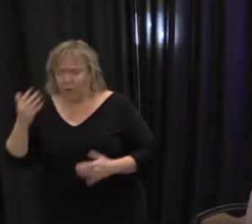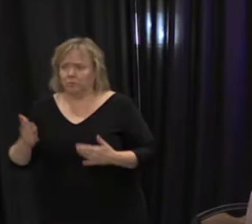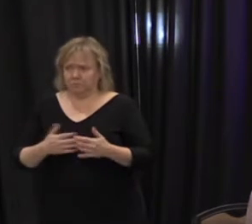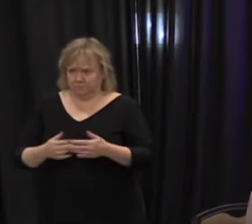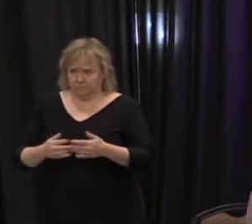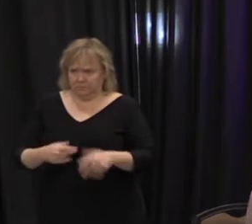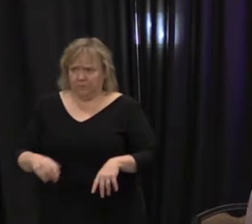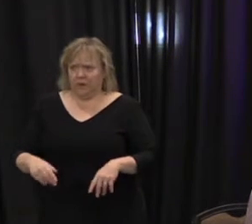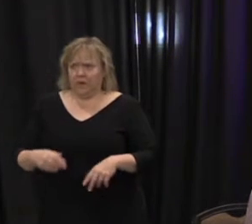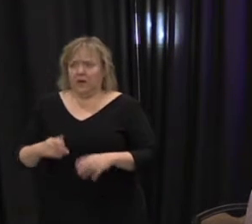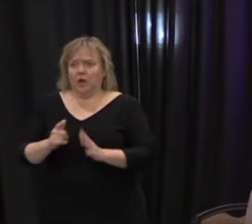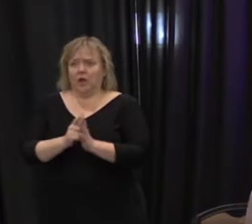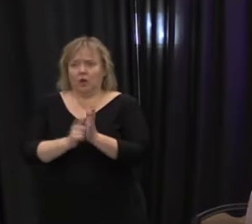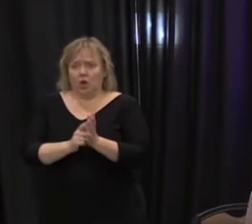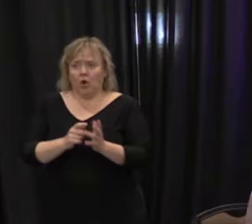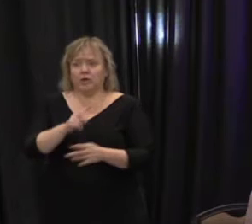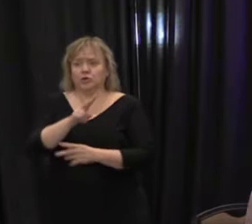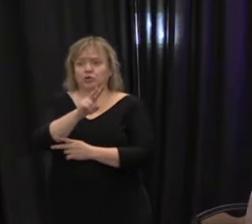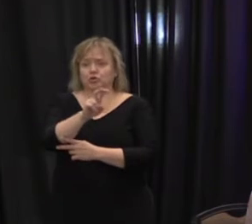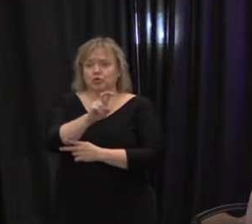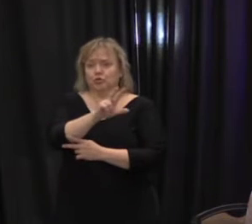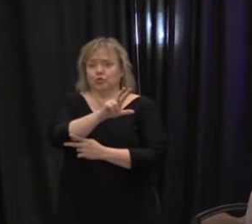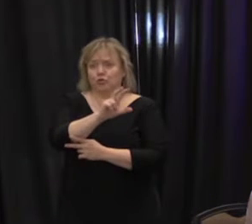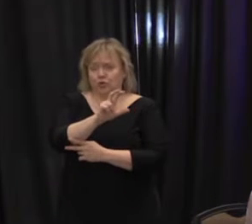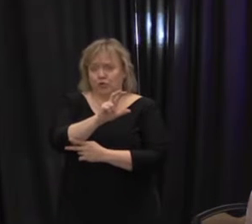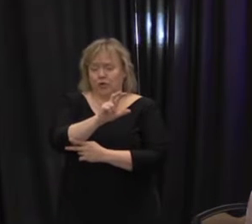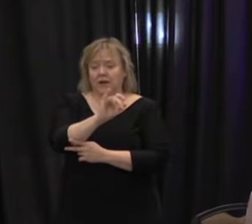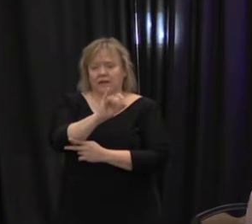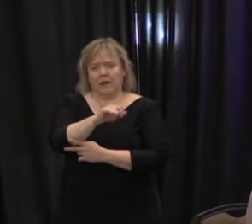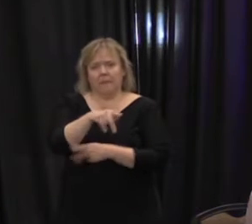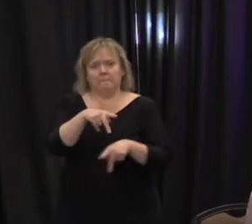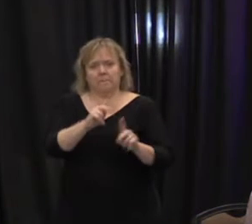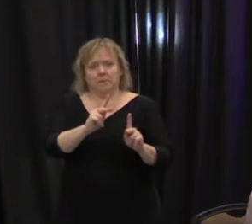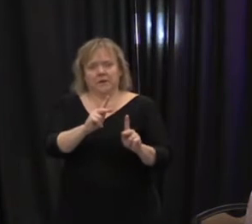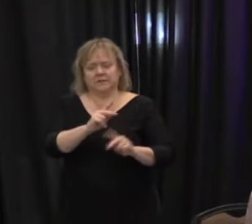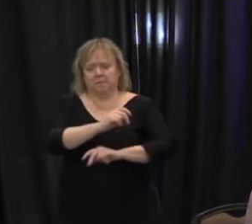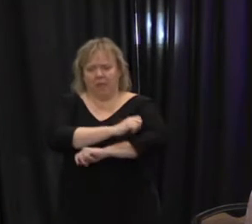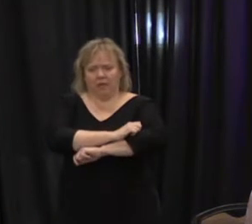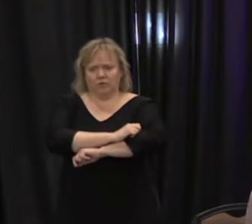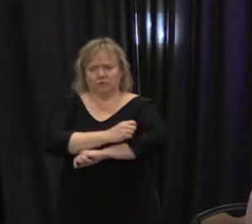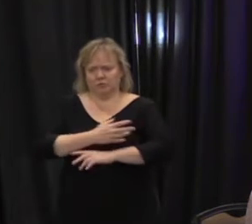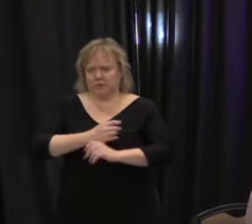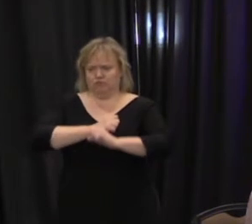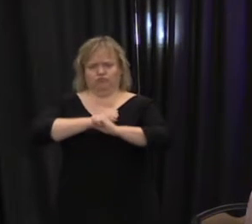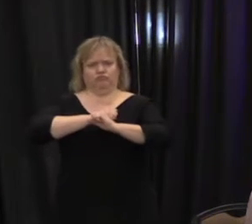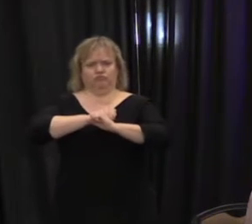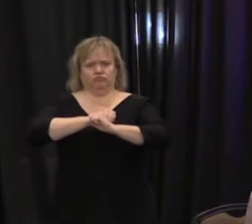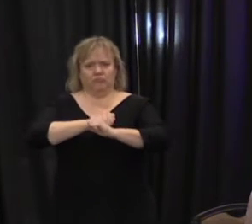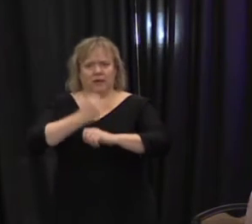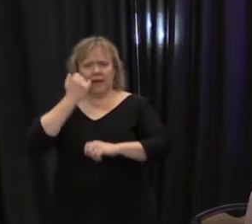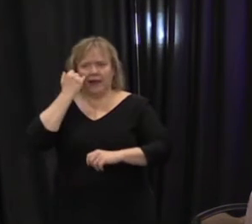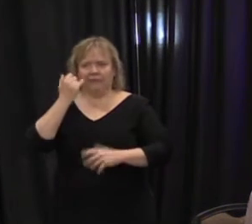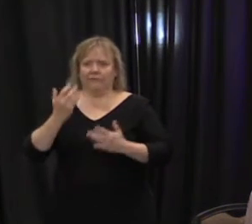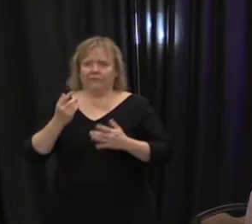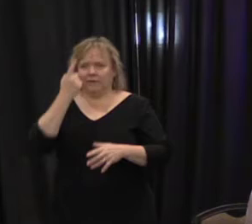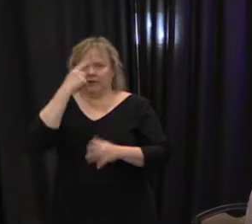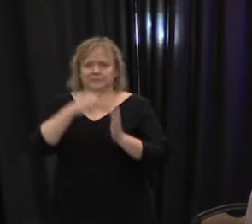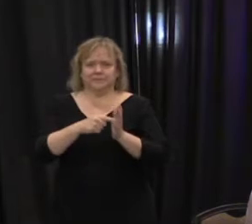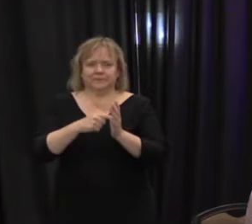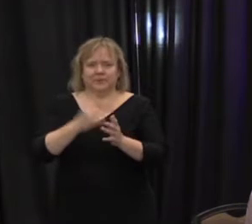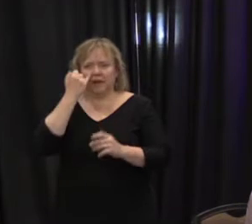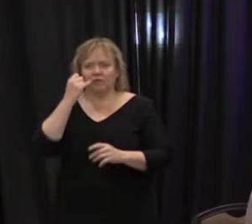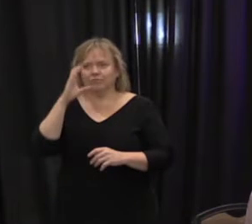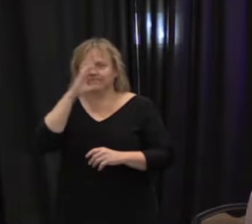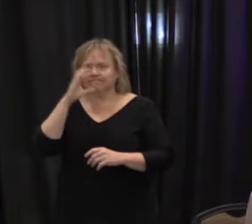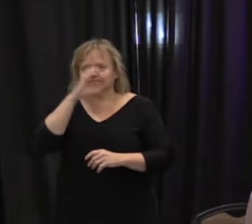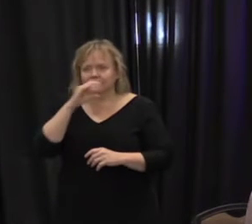now there's a law called Section 230. It basically allows platforms to be immunized. So if you search for